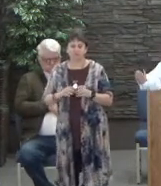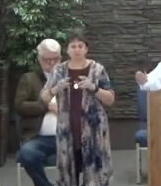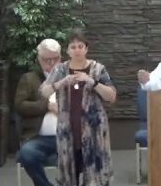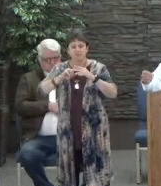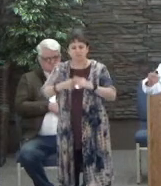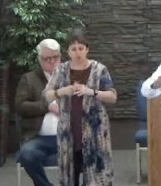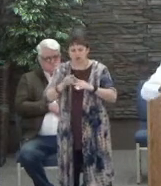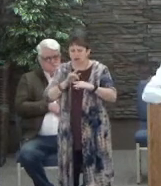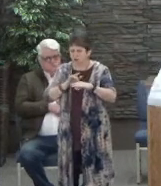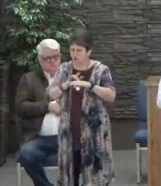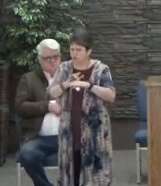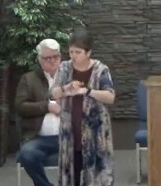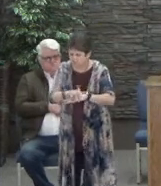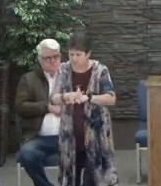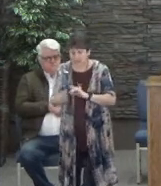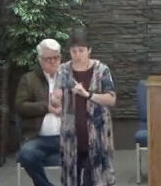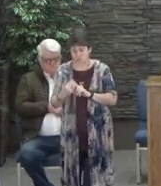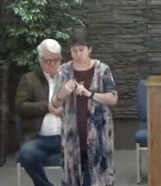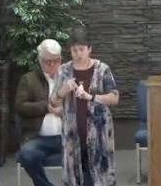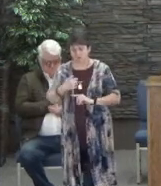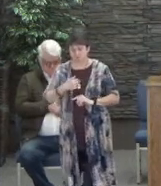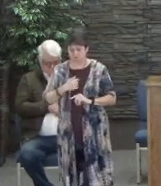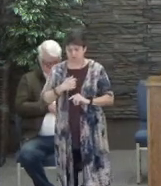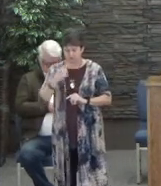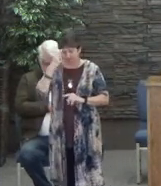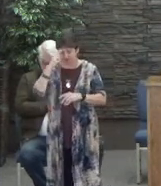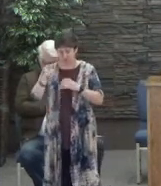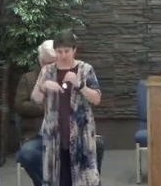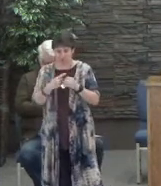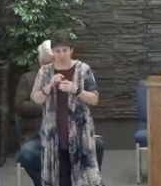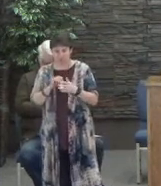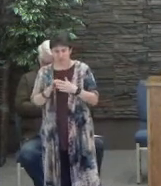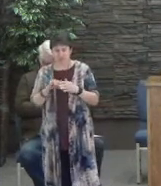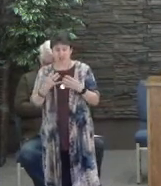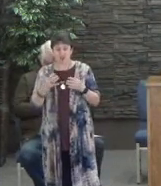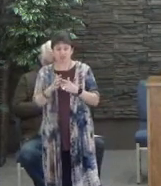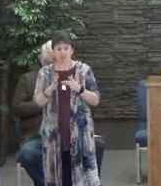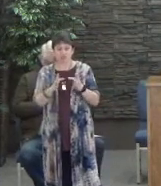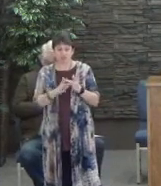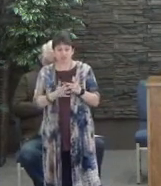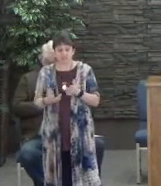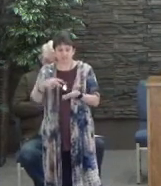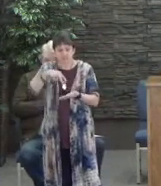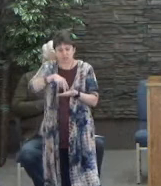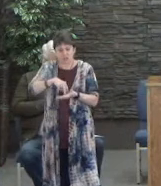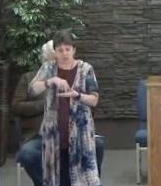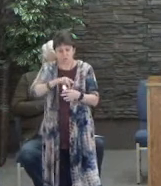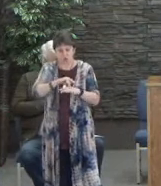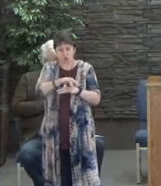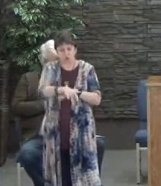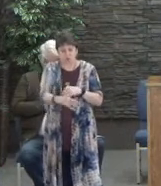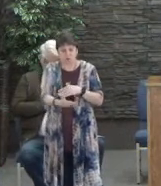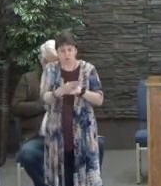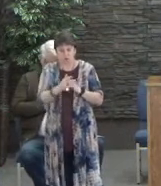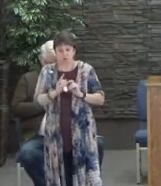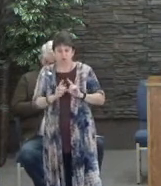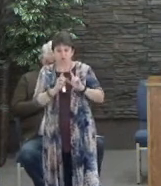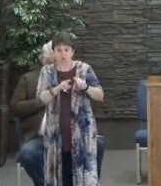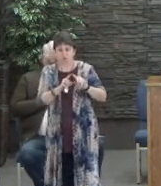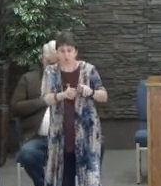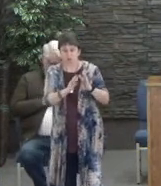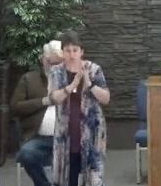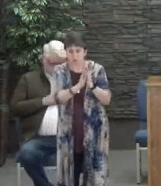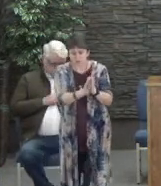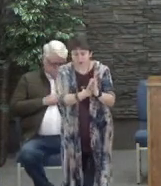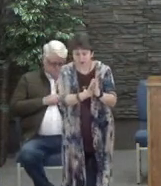out early. I was reminded as I was thinking about that, just how Jesus got up early in the morning to go out and